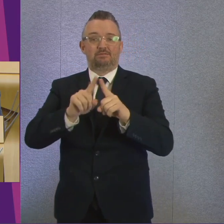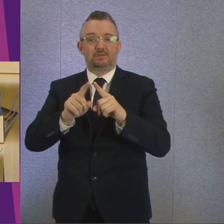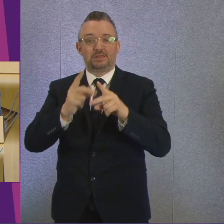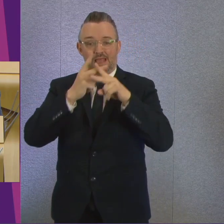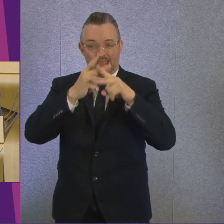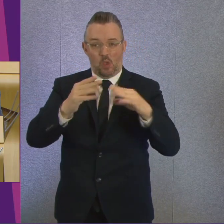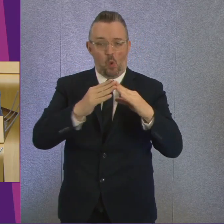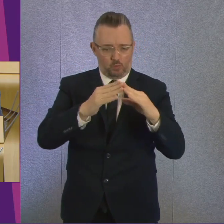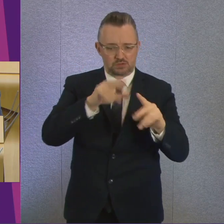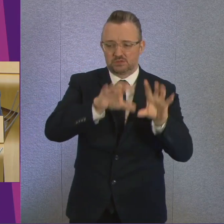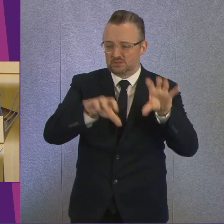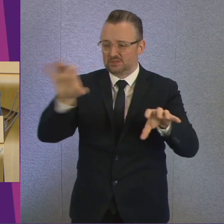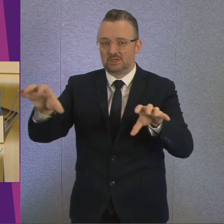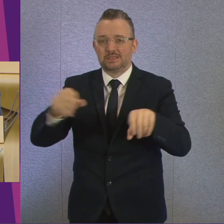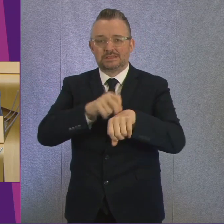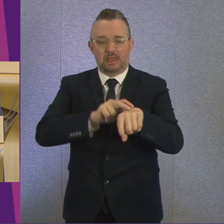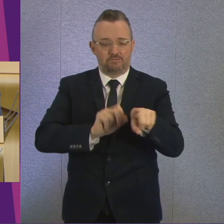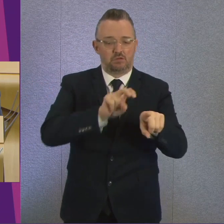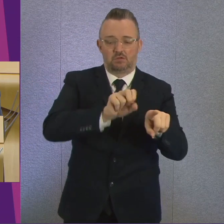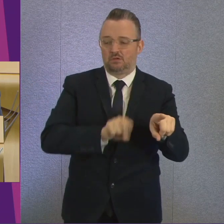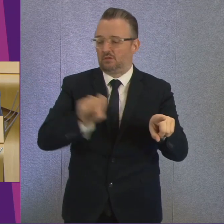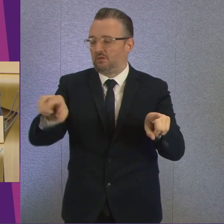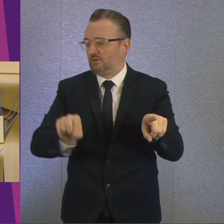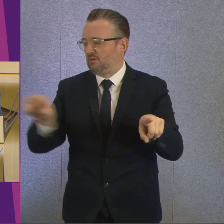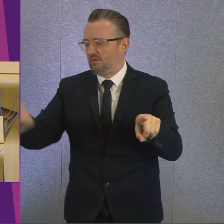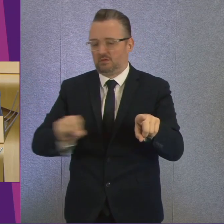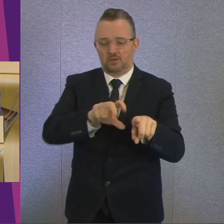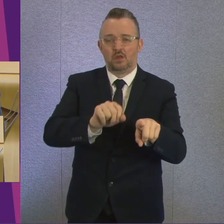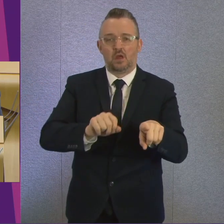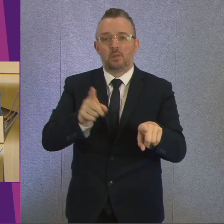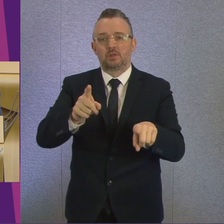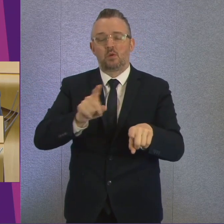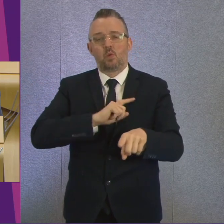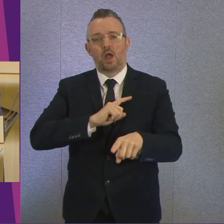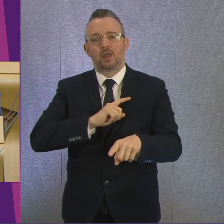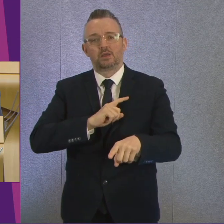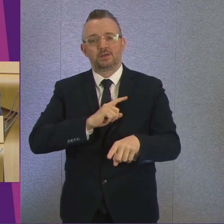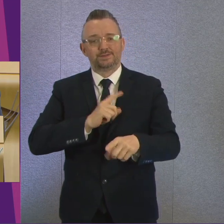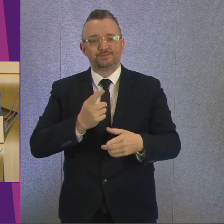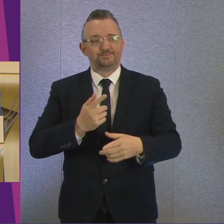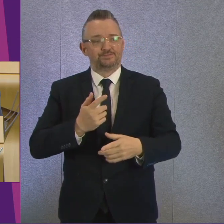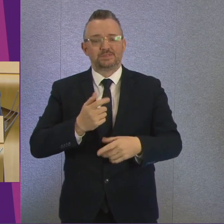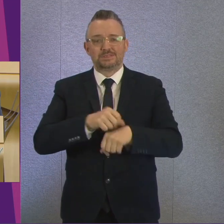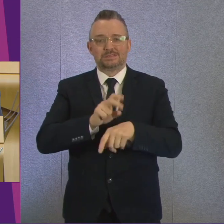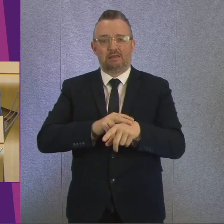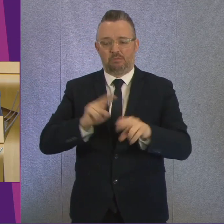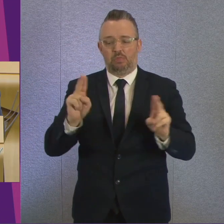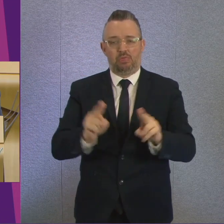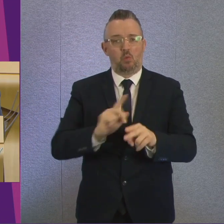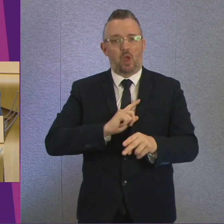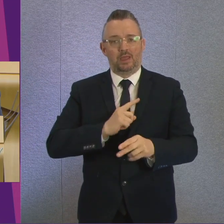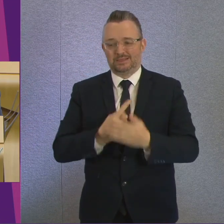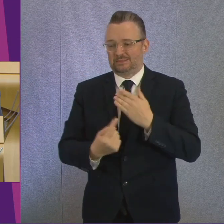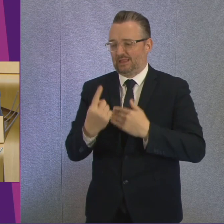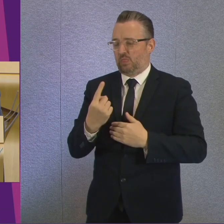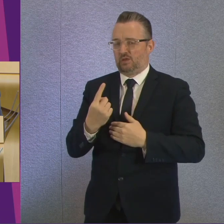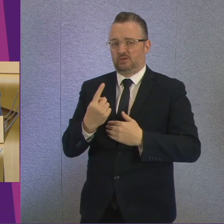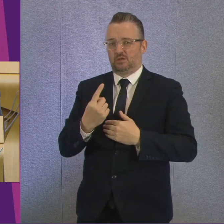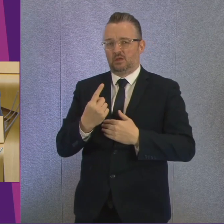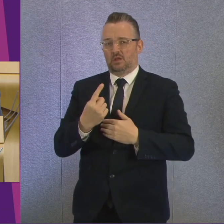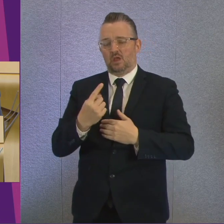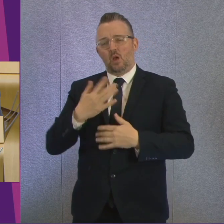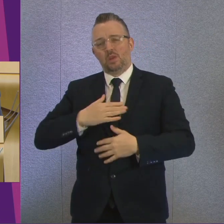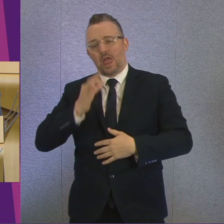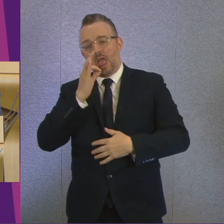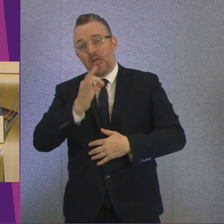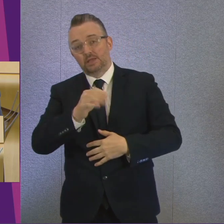home setting, necessary due to significant staff shortages as employees have to self-isolate. Can I ask the Cabinet Secretary if